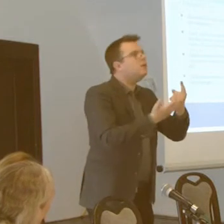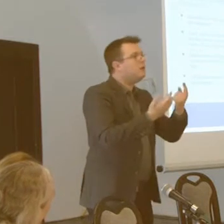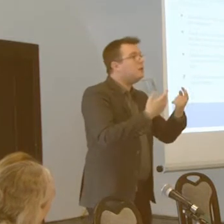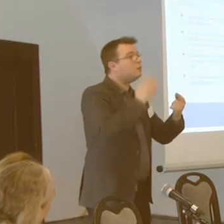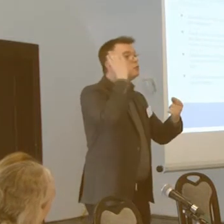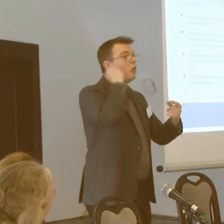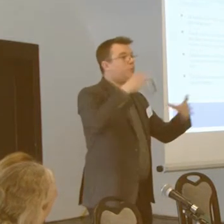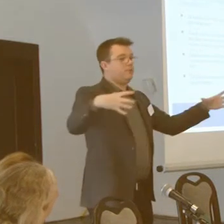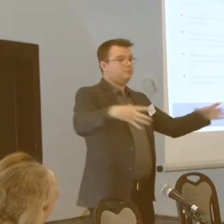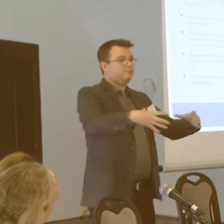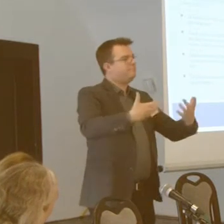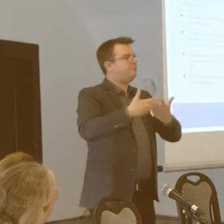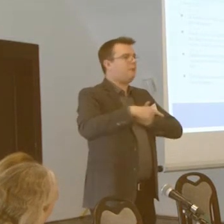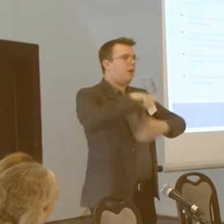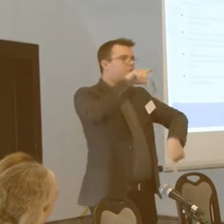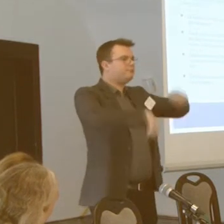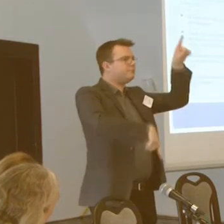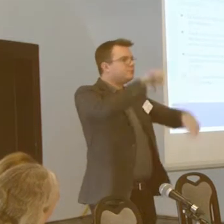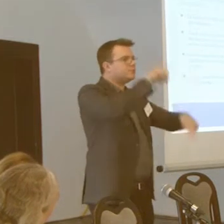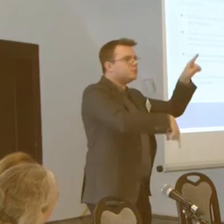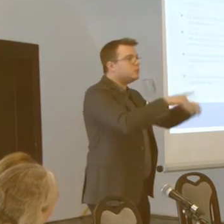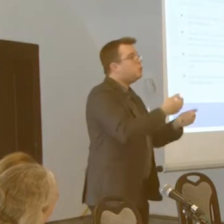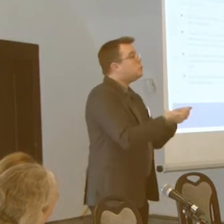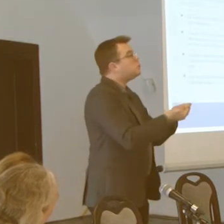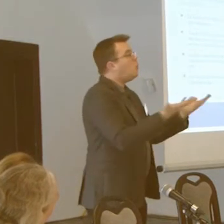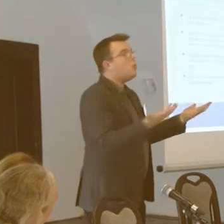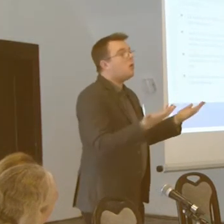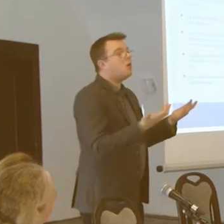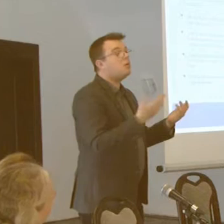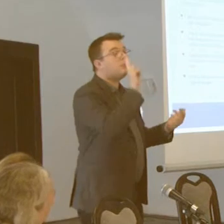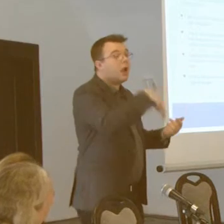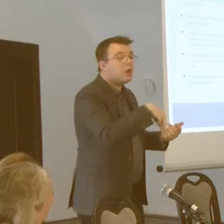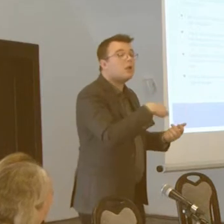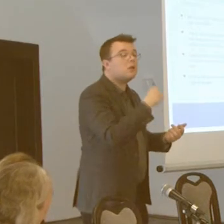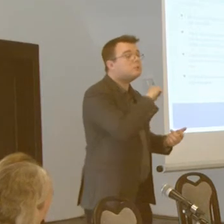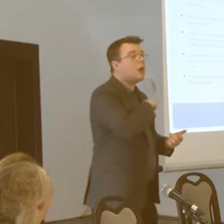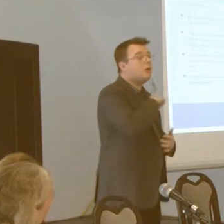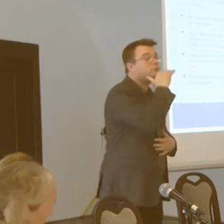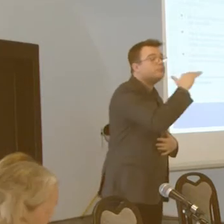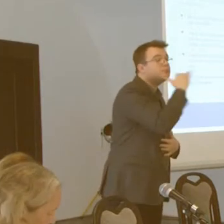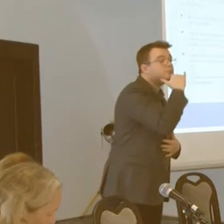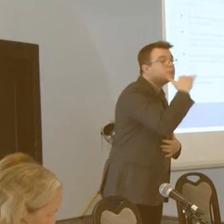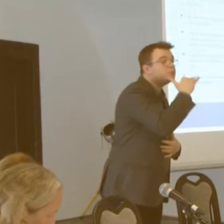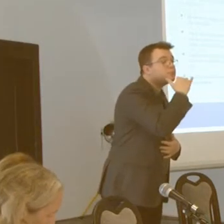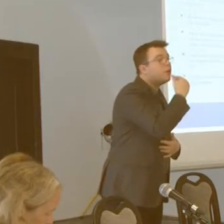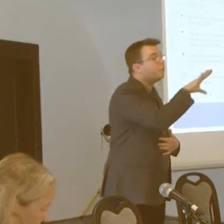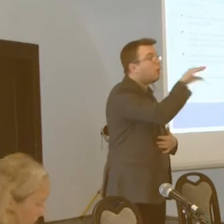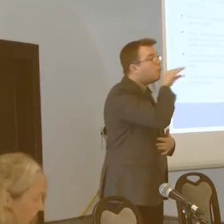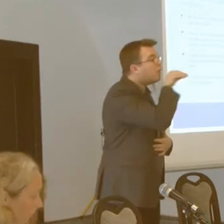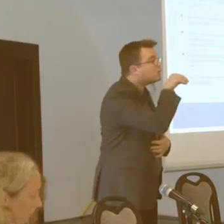But again, the group of deaf people are also very heterogeneous. Some people can talk themselves,